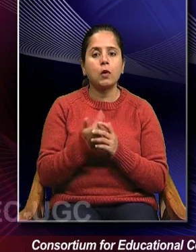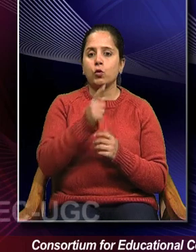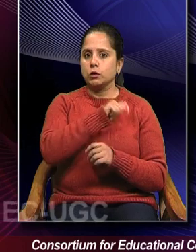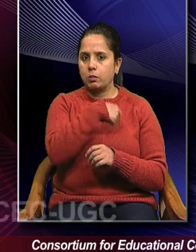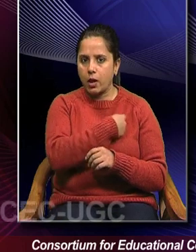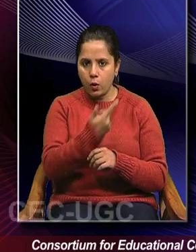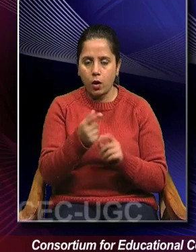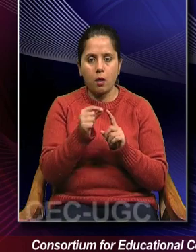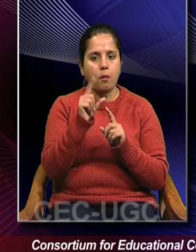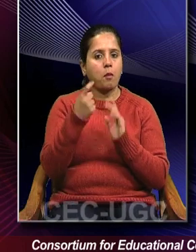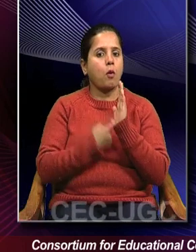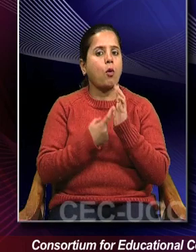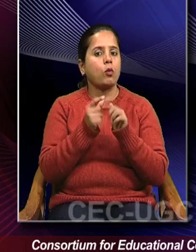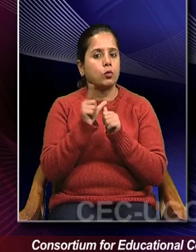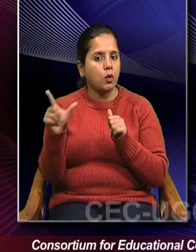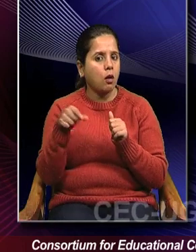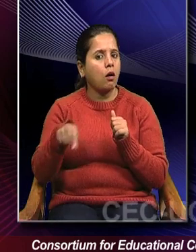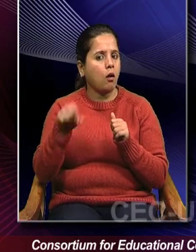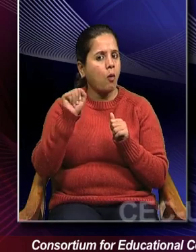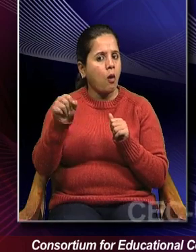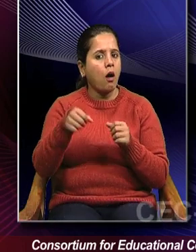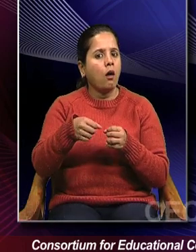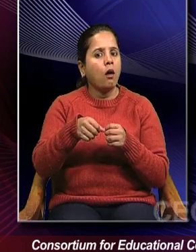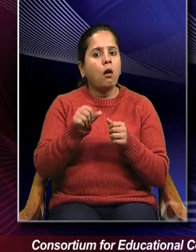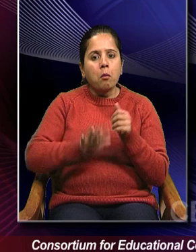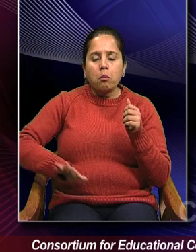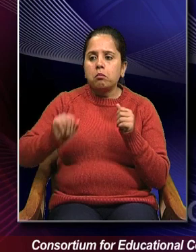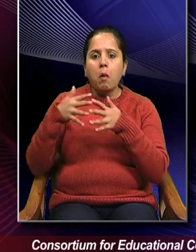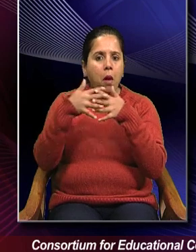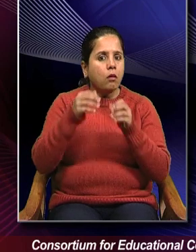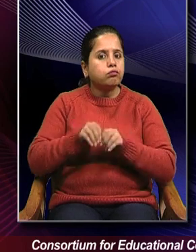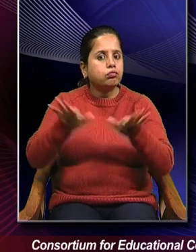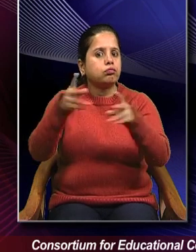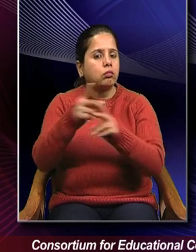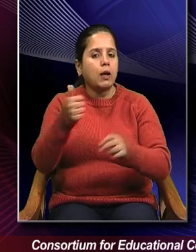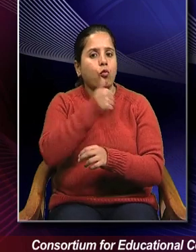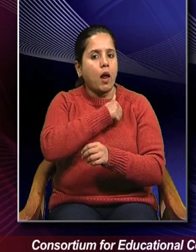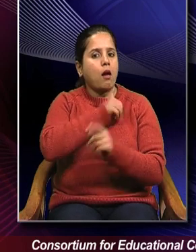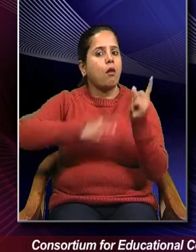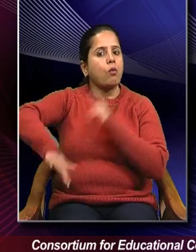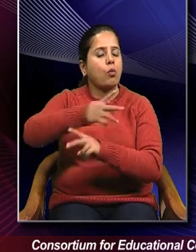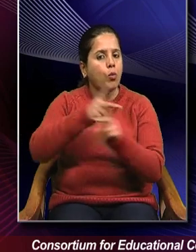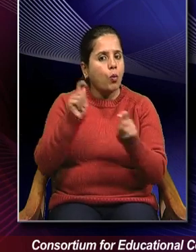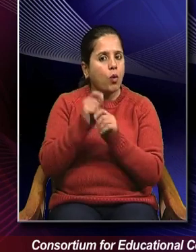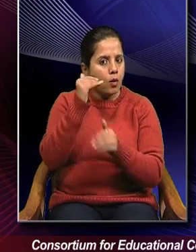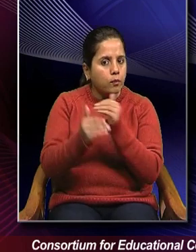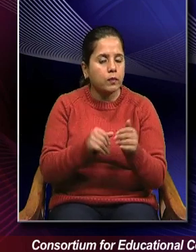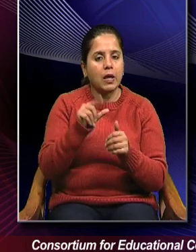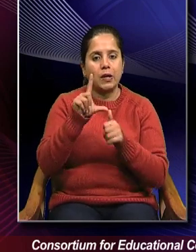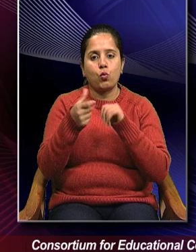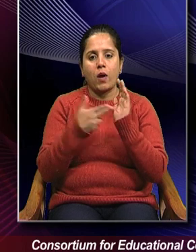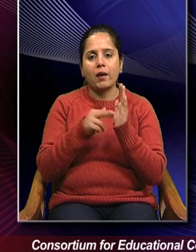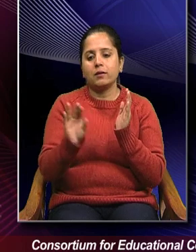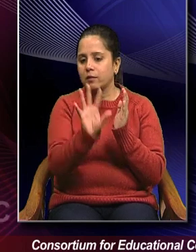Spain and Portugal, they also carried out expansion in Americas, in the regions of Canada and Latin America as